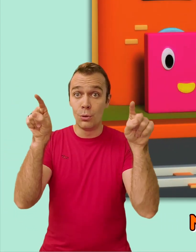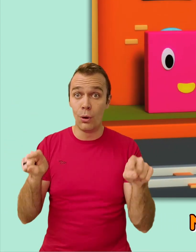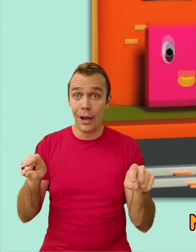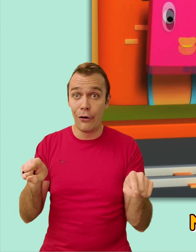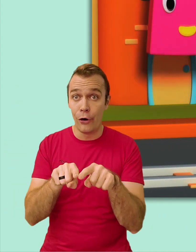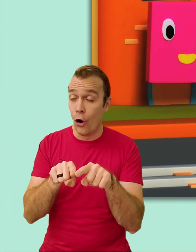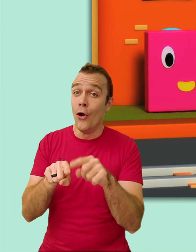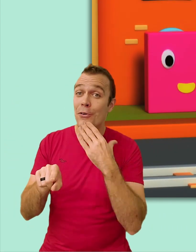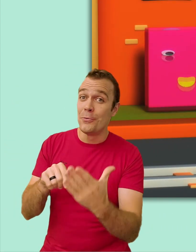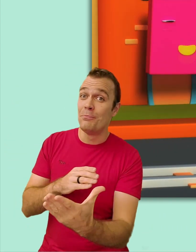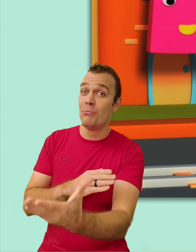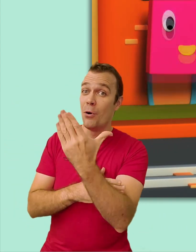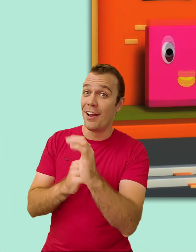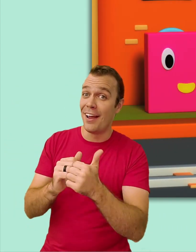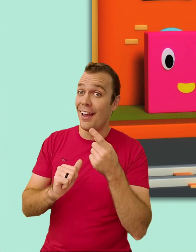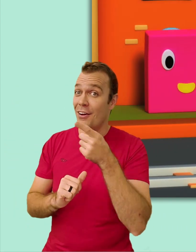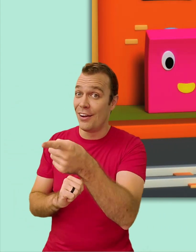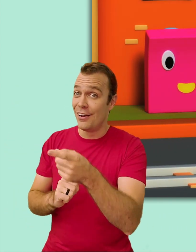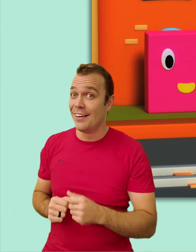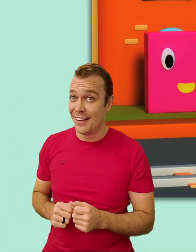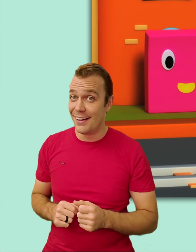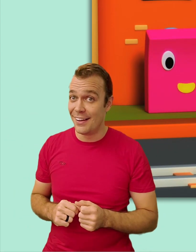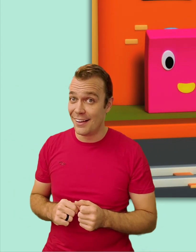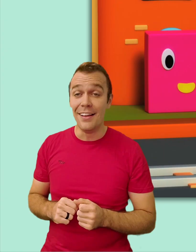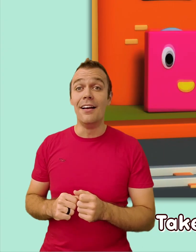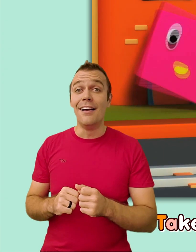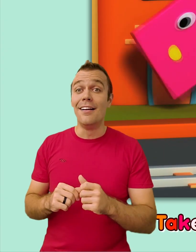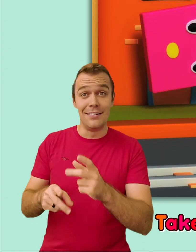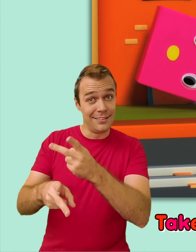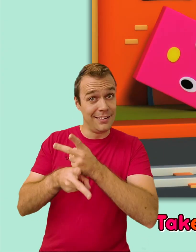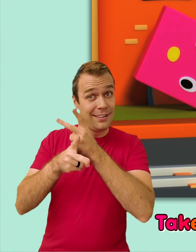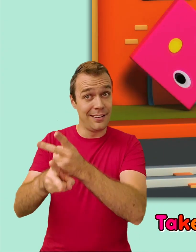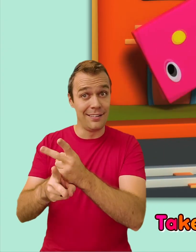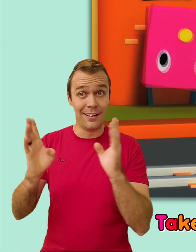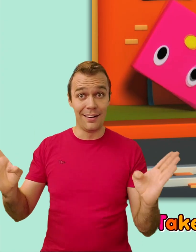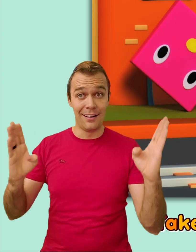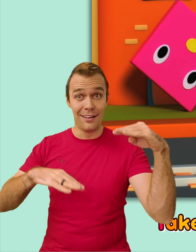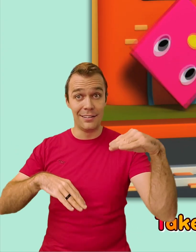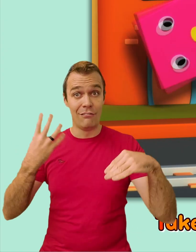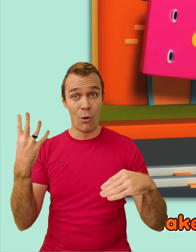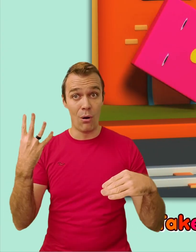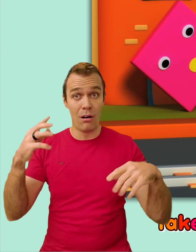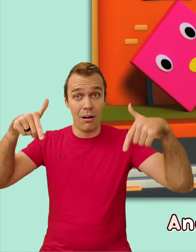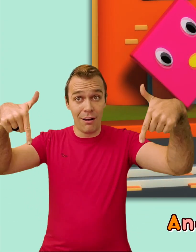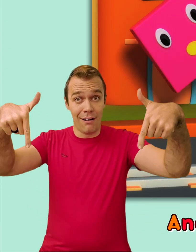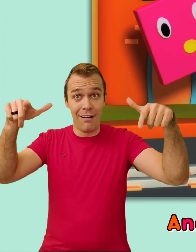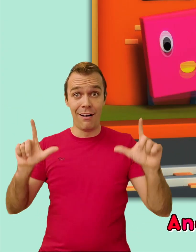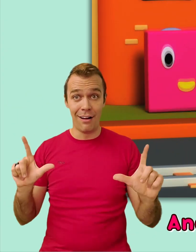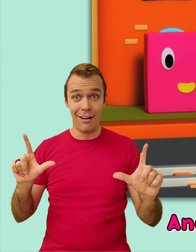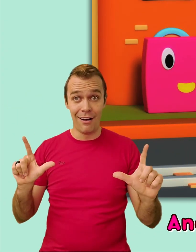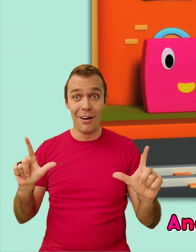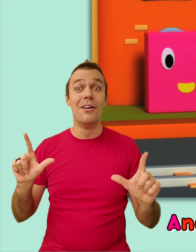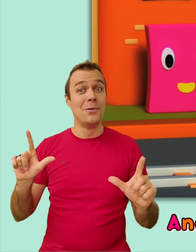Mr. Square, good morning, how are you? Take care of your four sides and